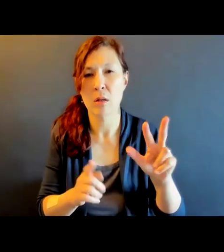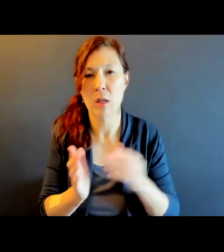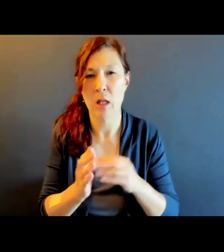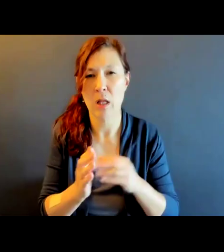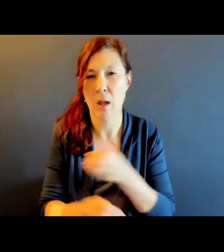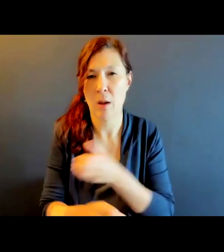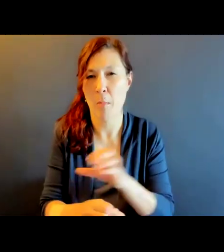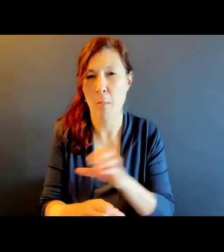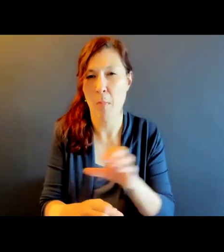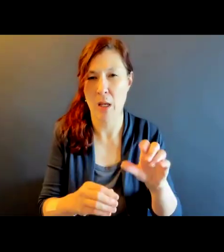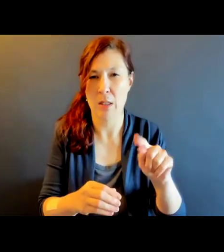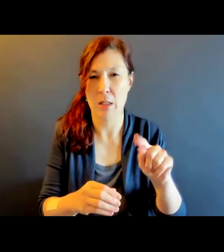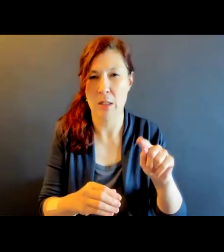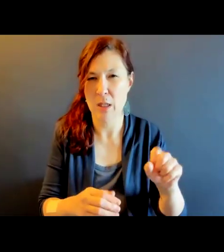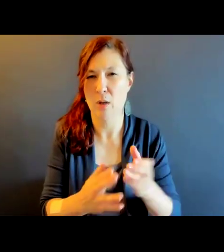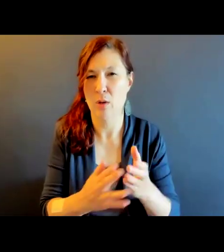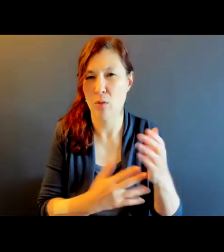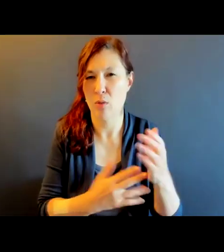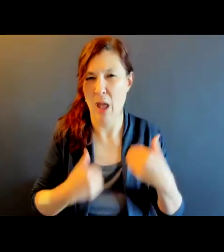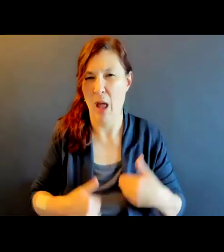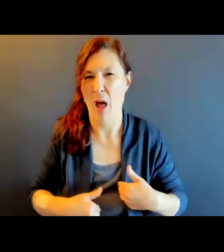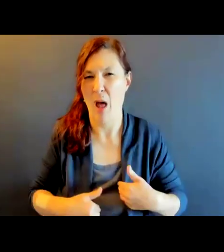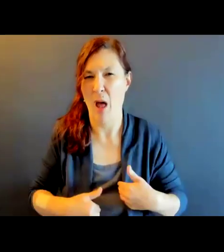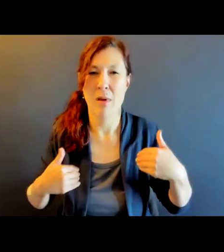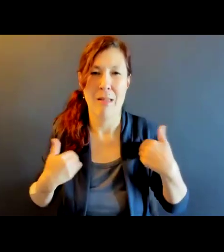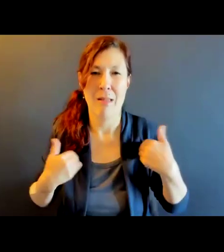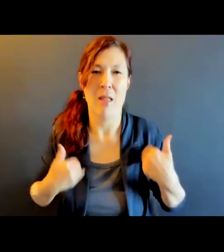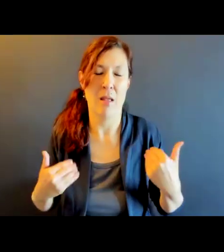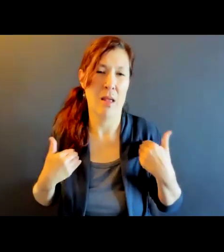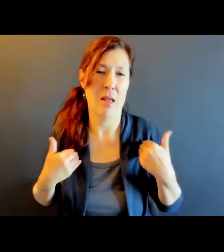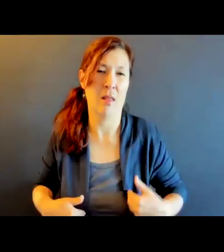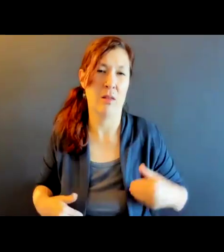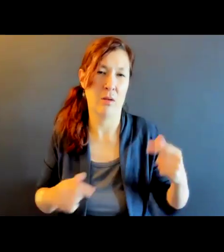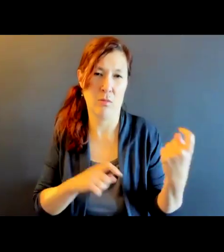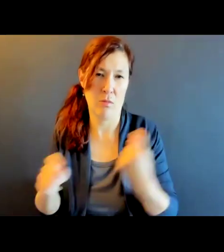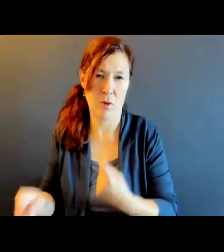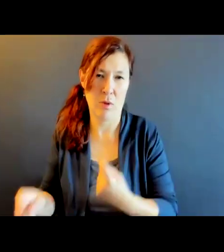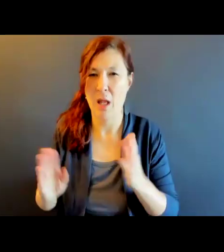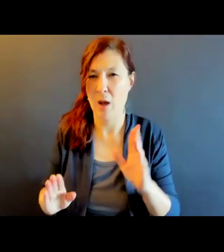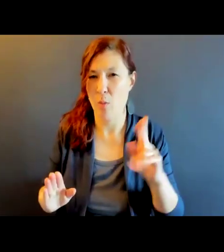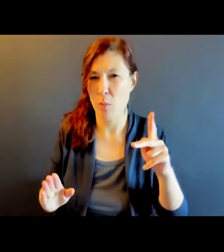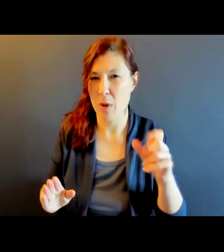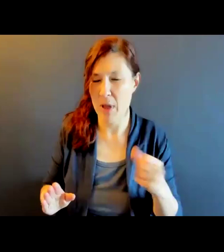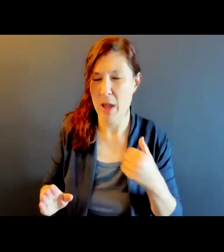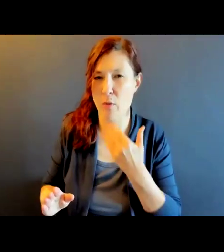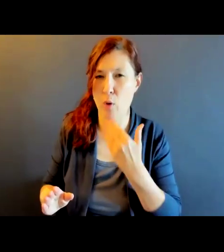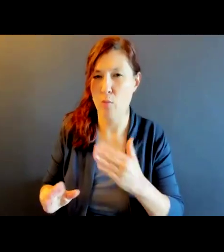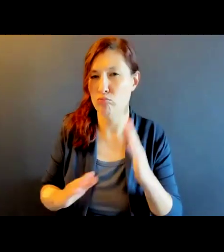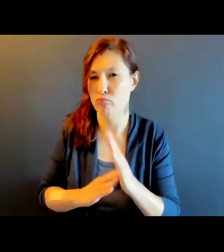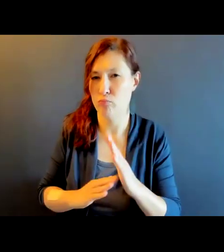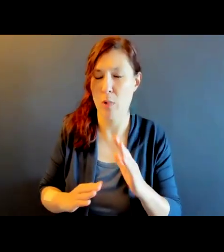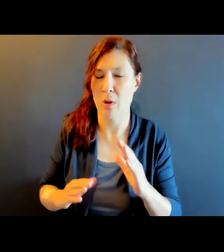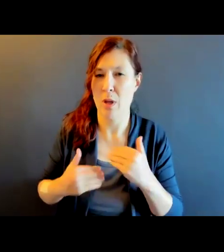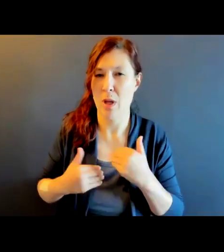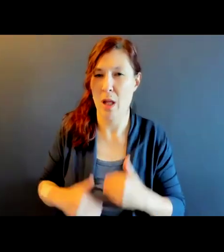Through Health, Promoting Adolescent Health grant, which will help the district provide quality health education and health services and